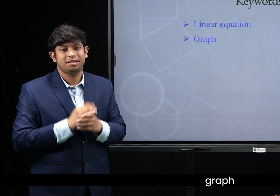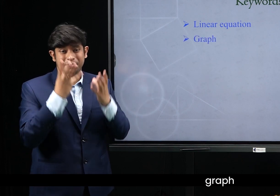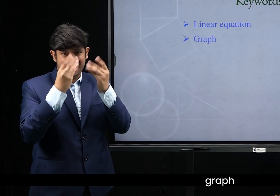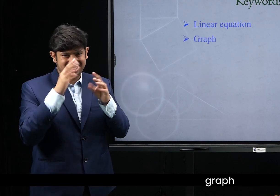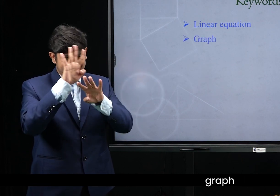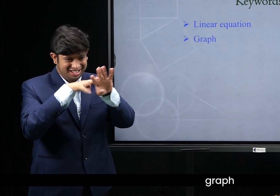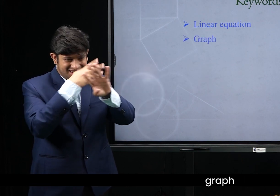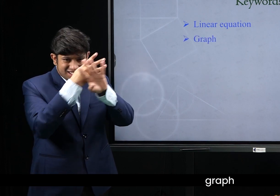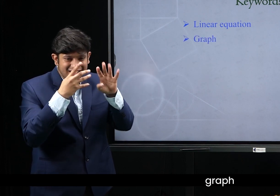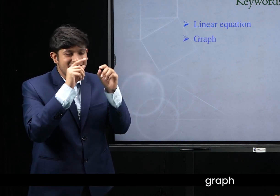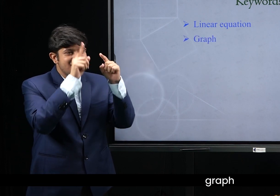graph,